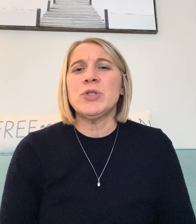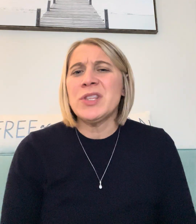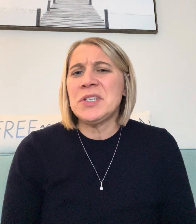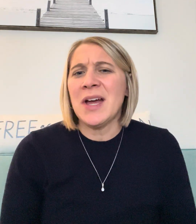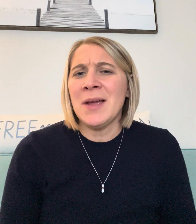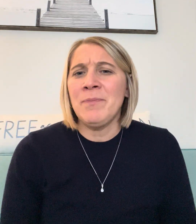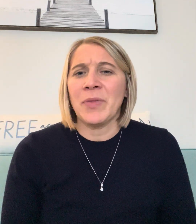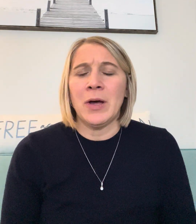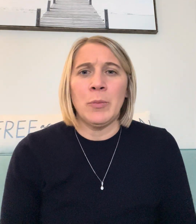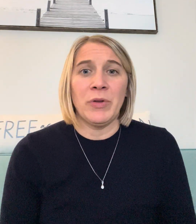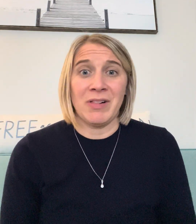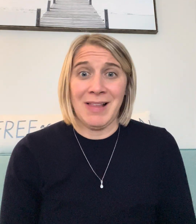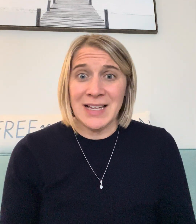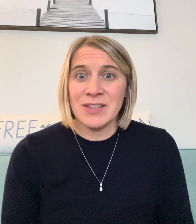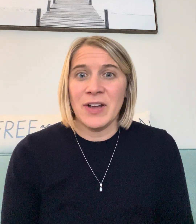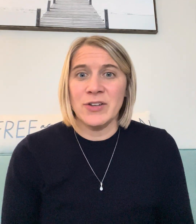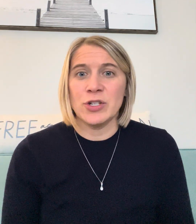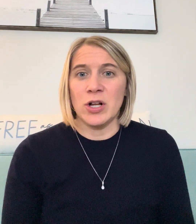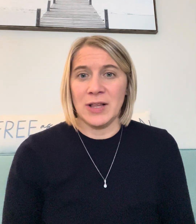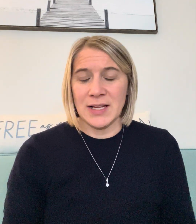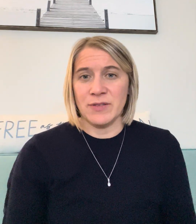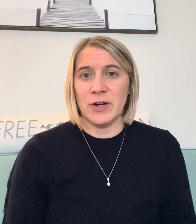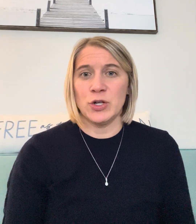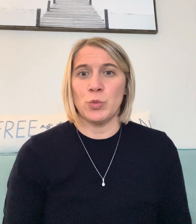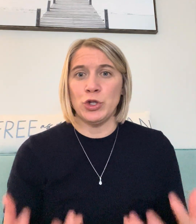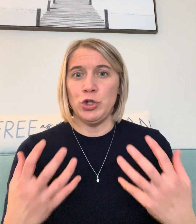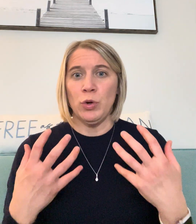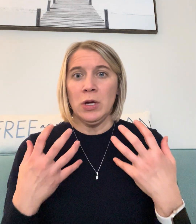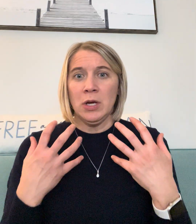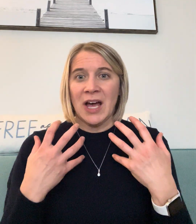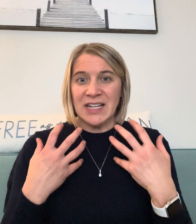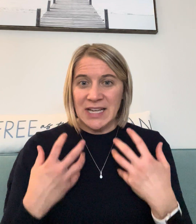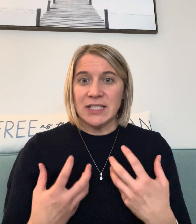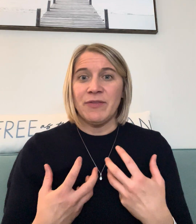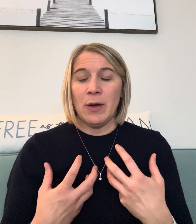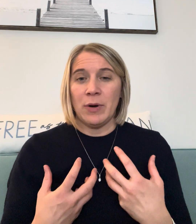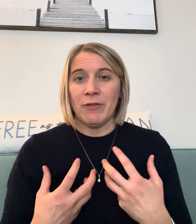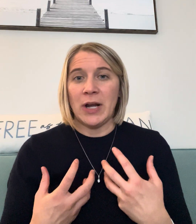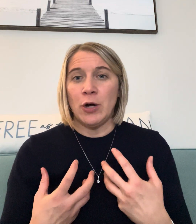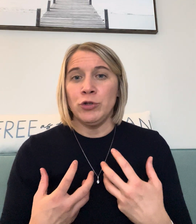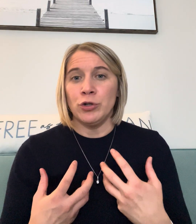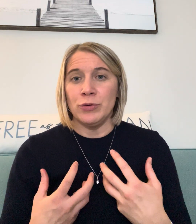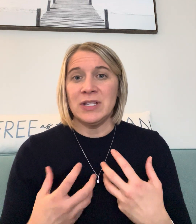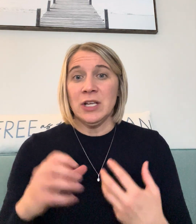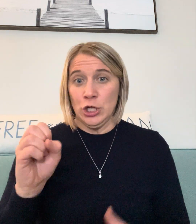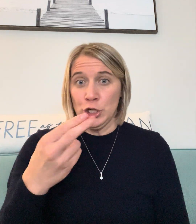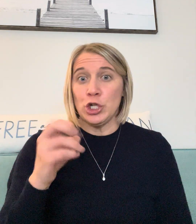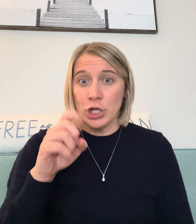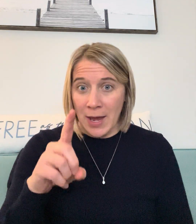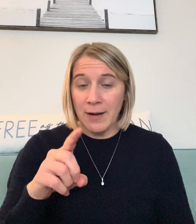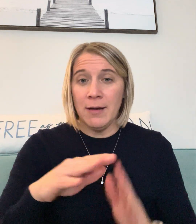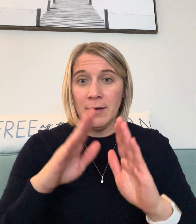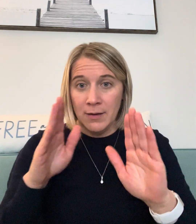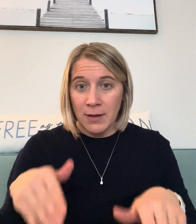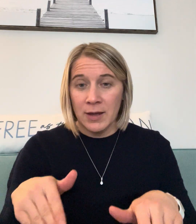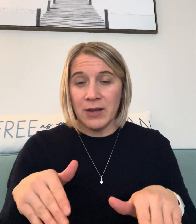the time with classifiers, they're called classifiers. Once you identify whatever noun you're using, shed, give it a